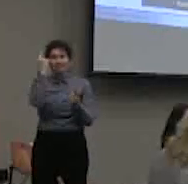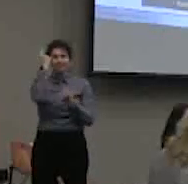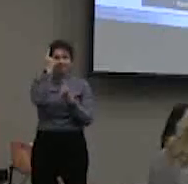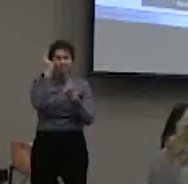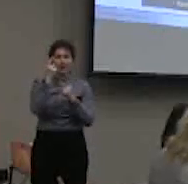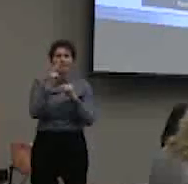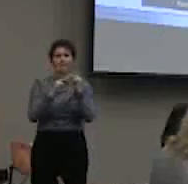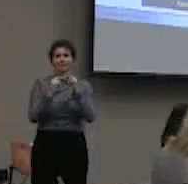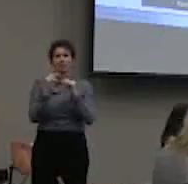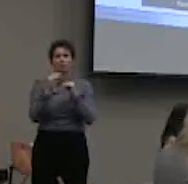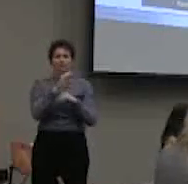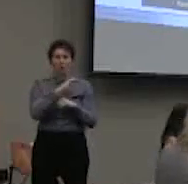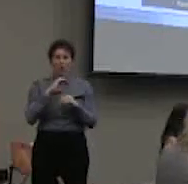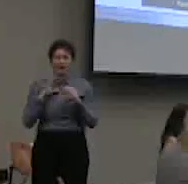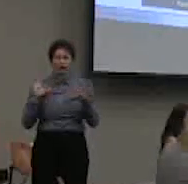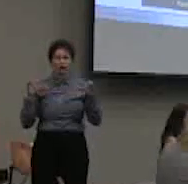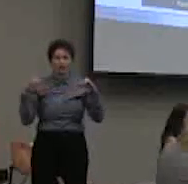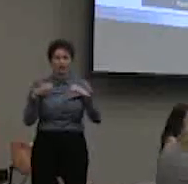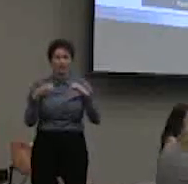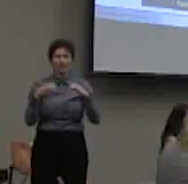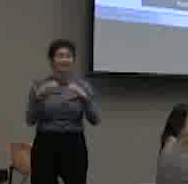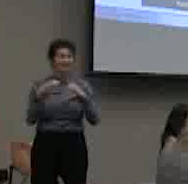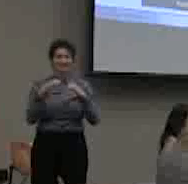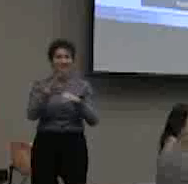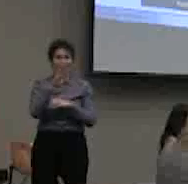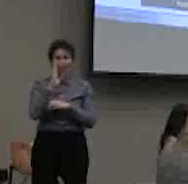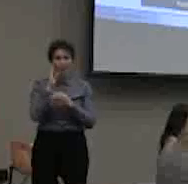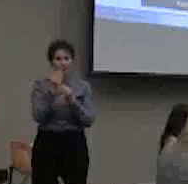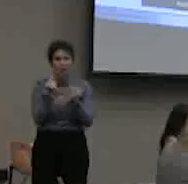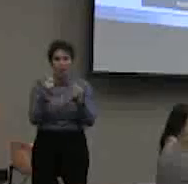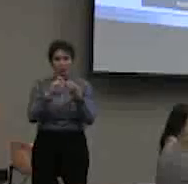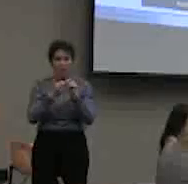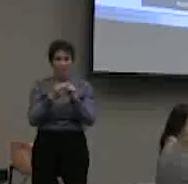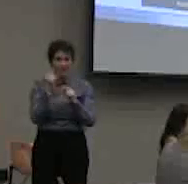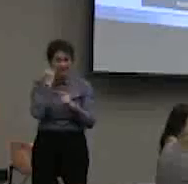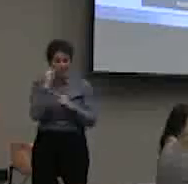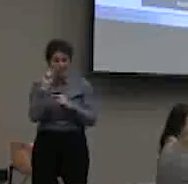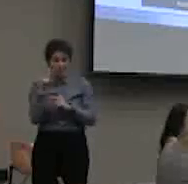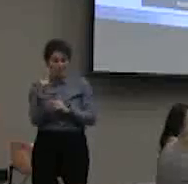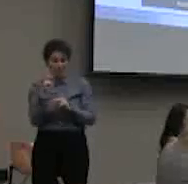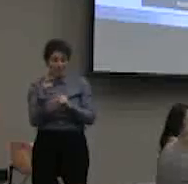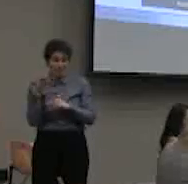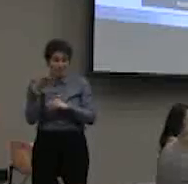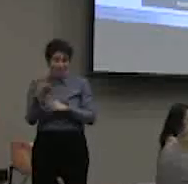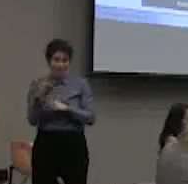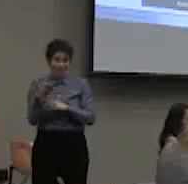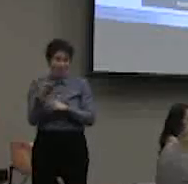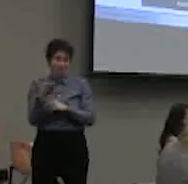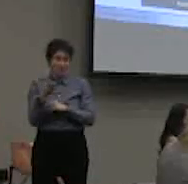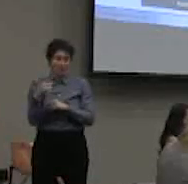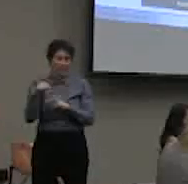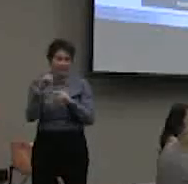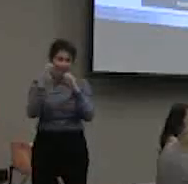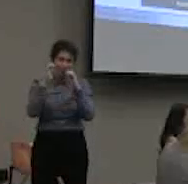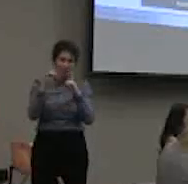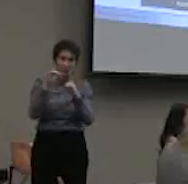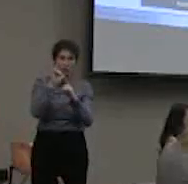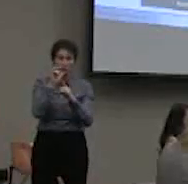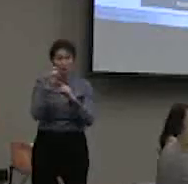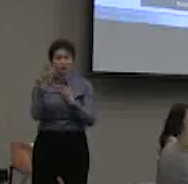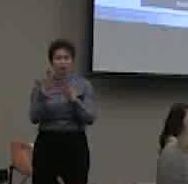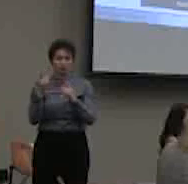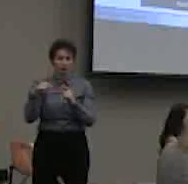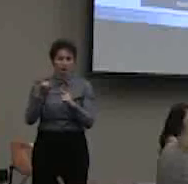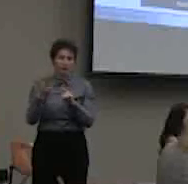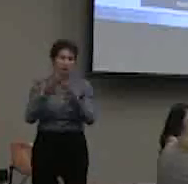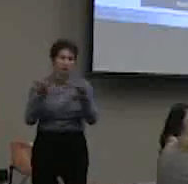build coalitions. So we will never solve this problem if the only people who are at the table are the educators who serve our youngest